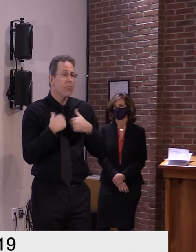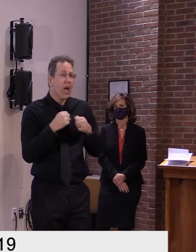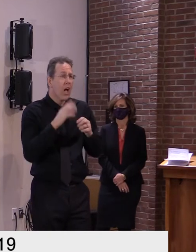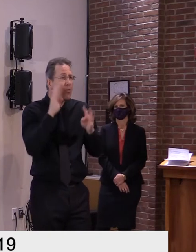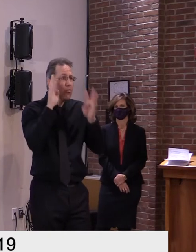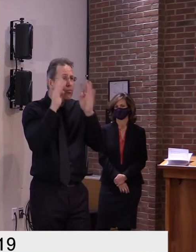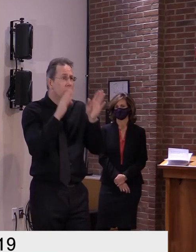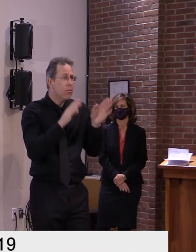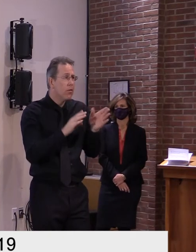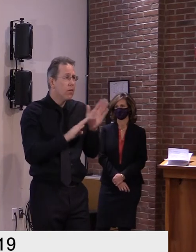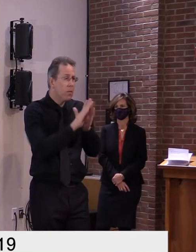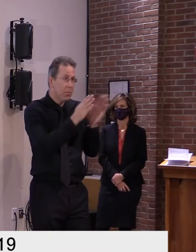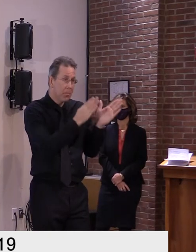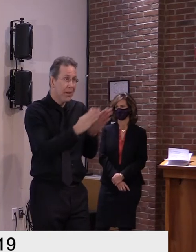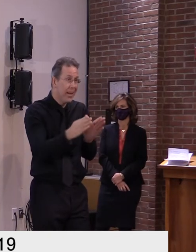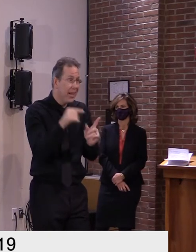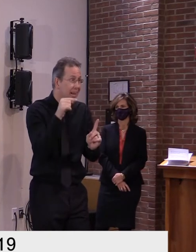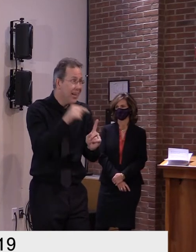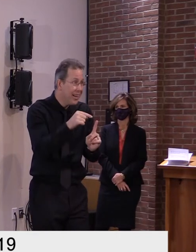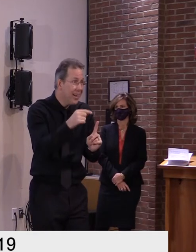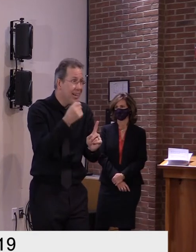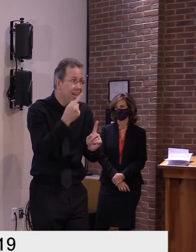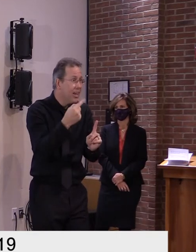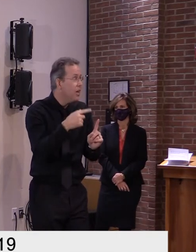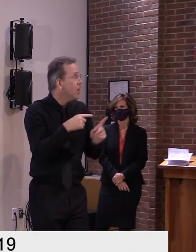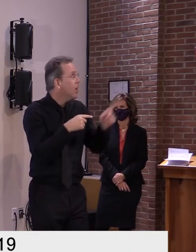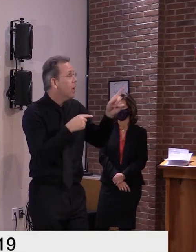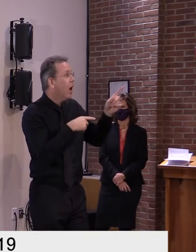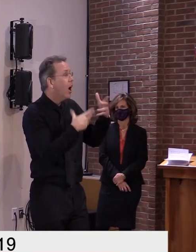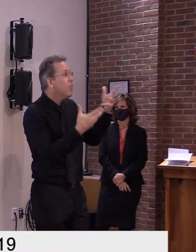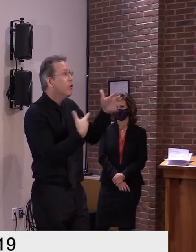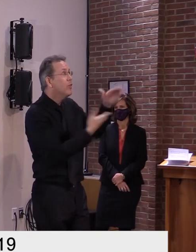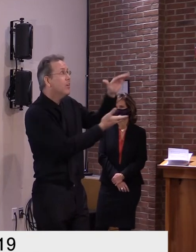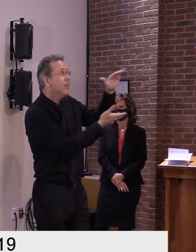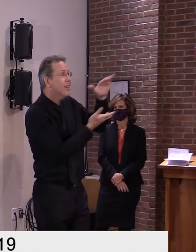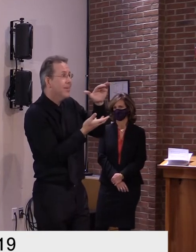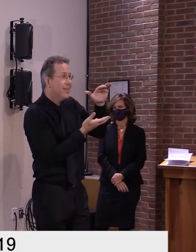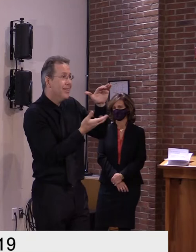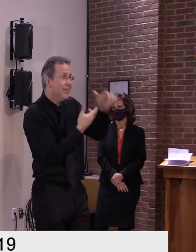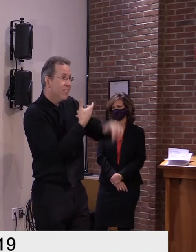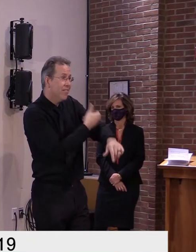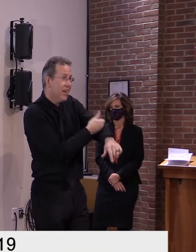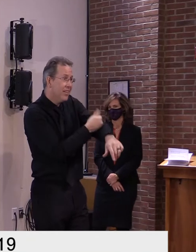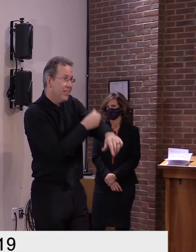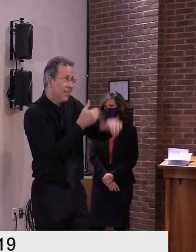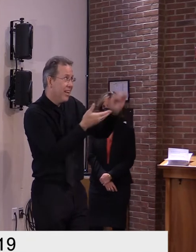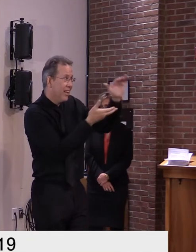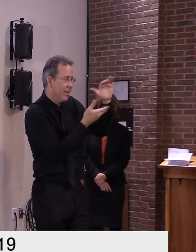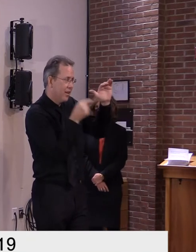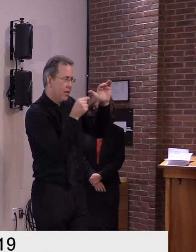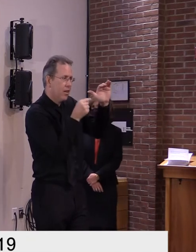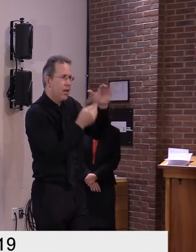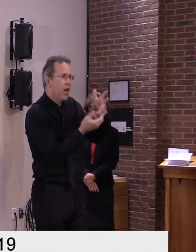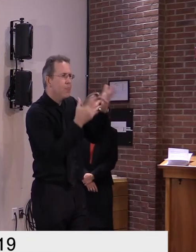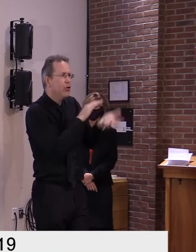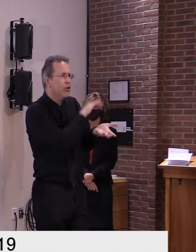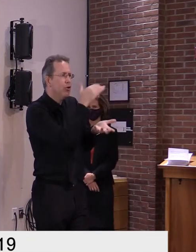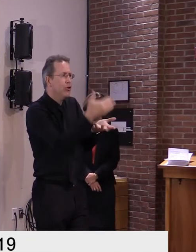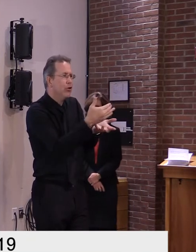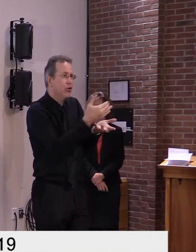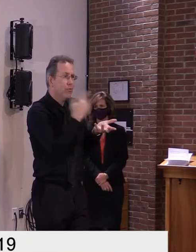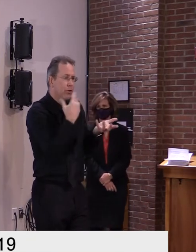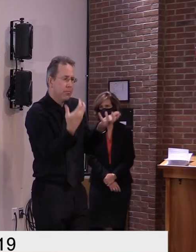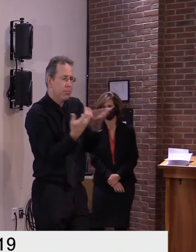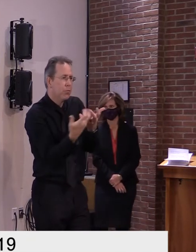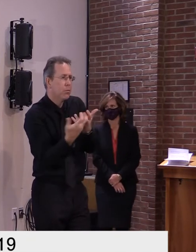on how many doses of vaccine are coming into the state. And beyond the month of December, we